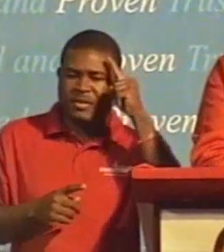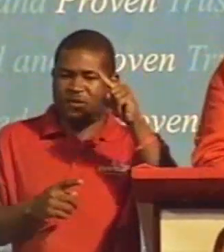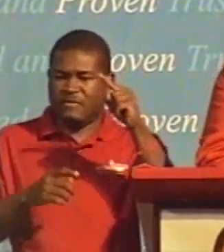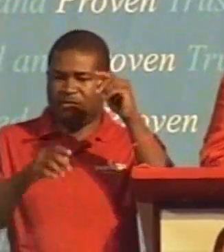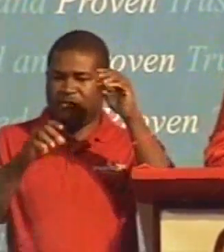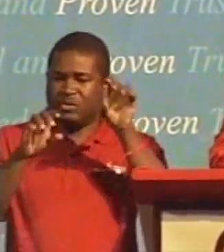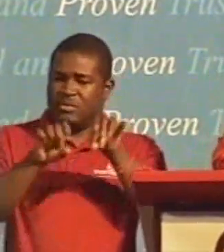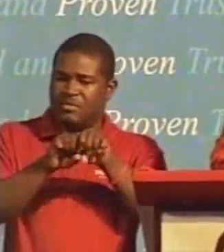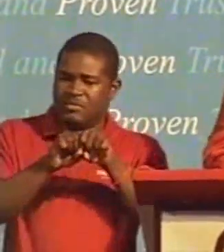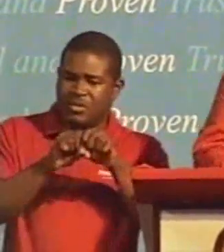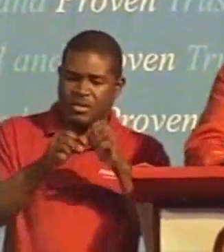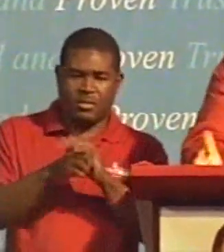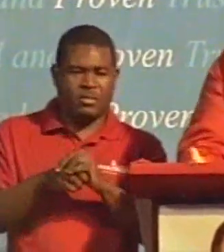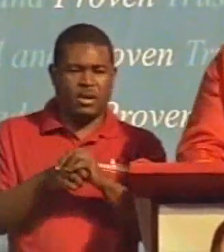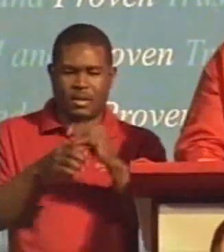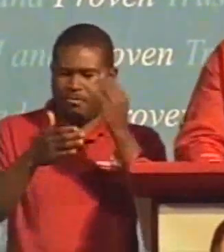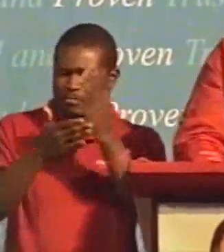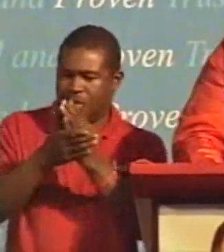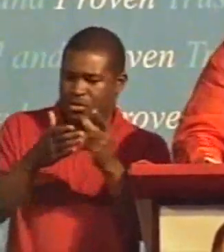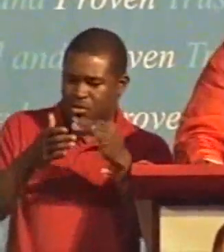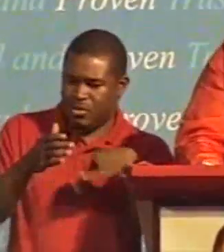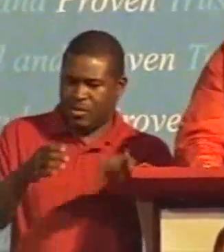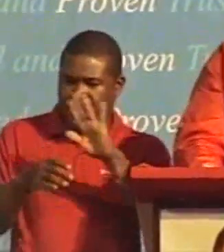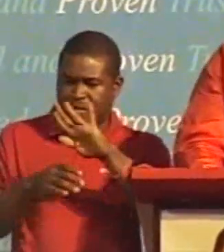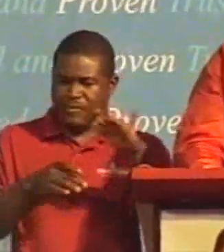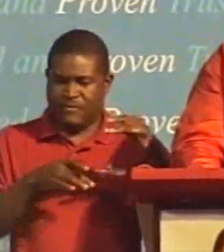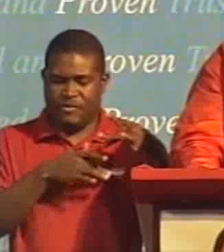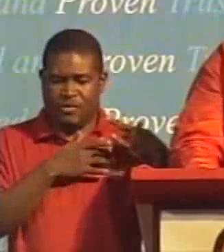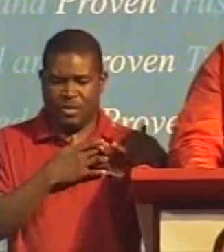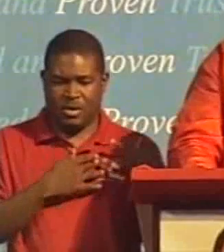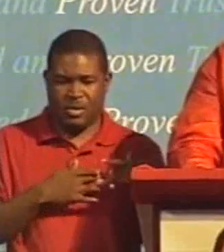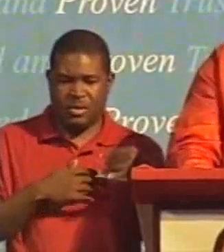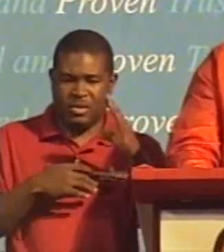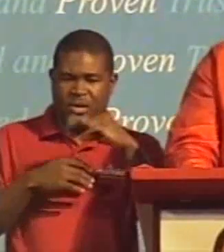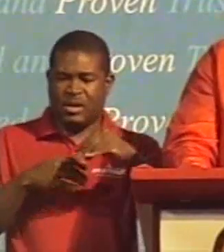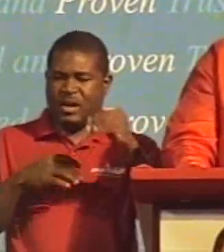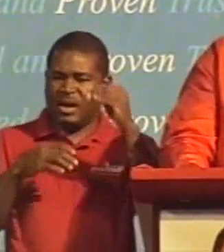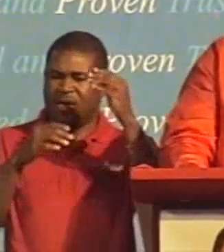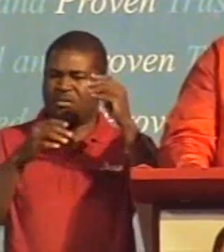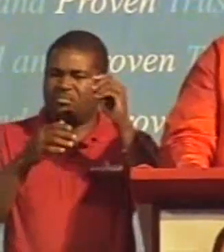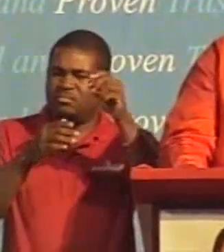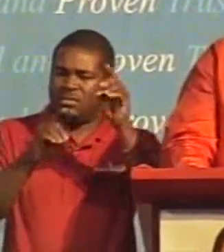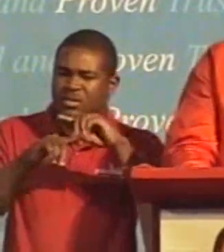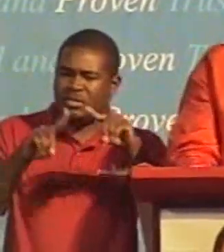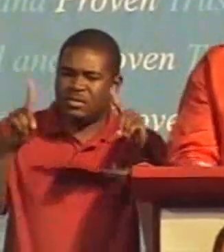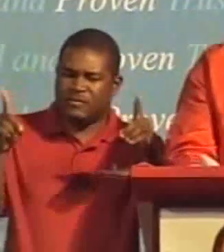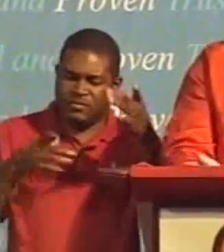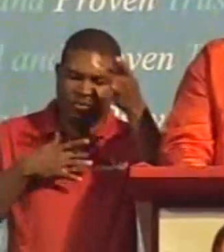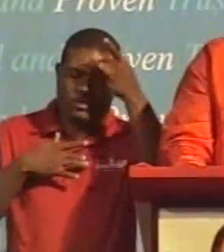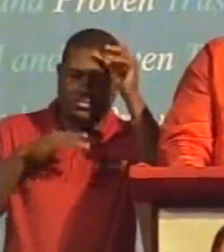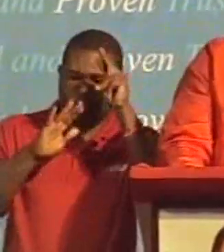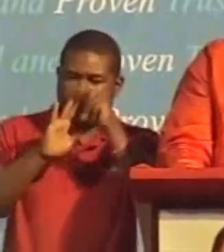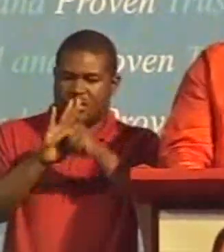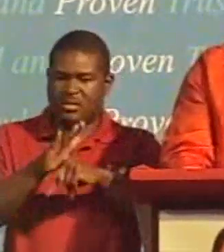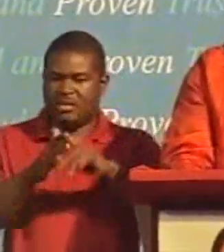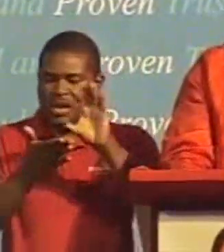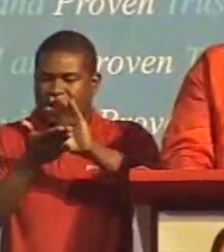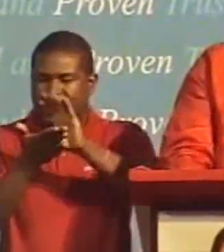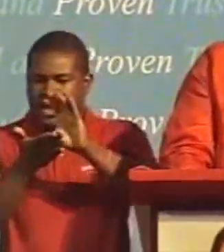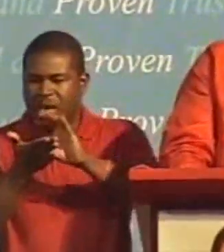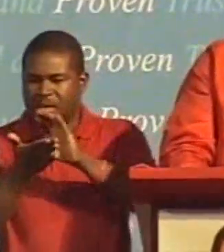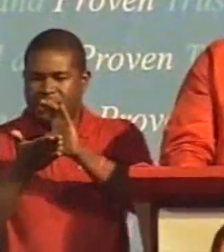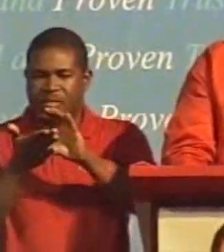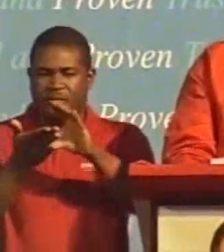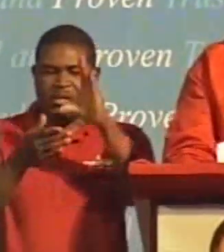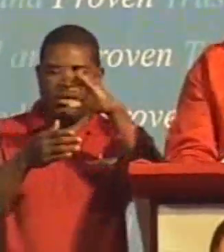arteries related to clinical depression, psychiatric diseases, prostate cancer, epilepsy, sickle